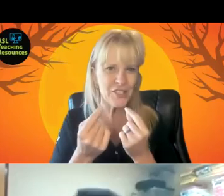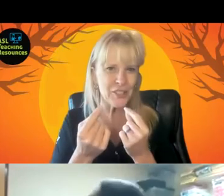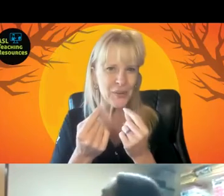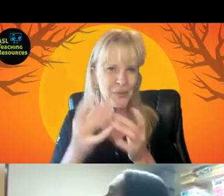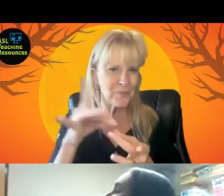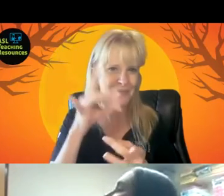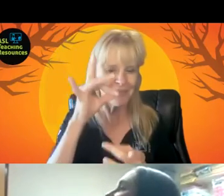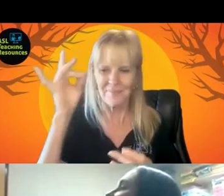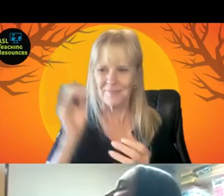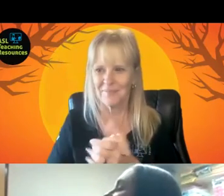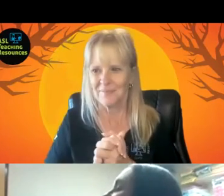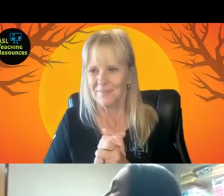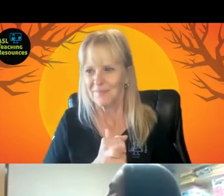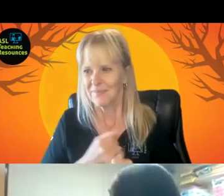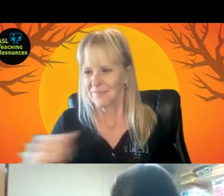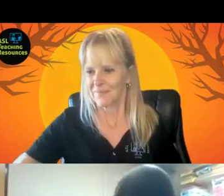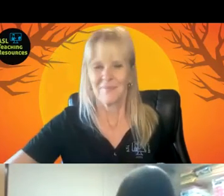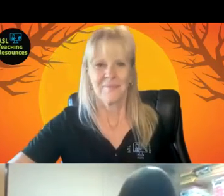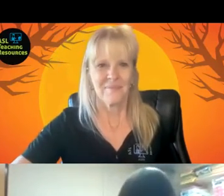What can you do?